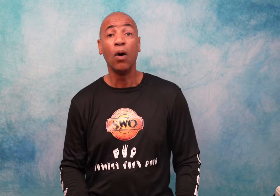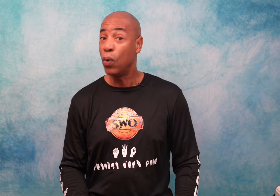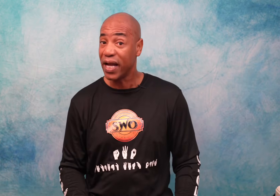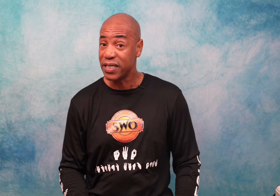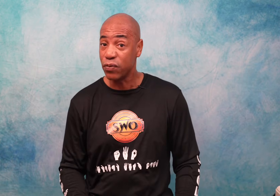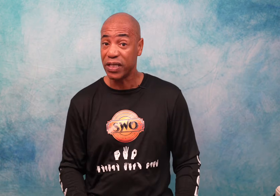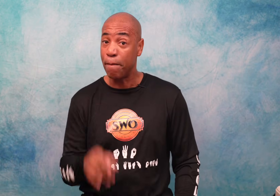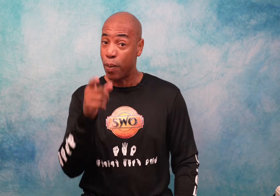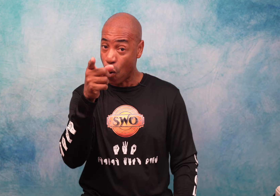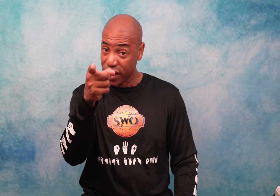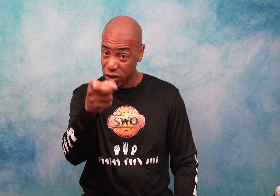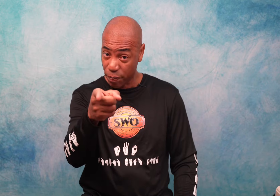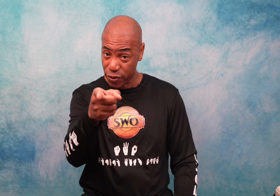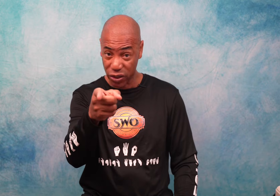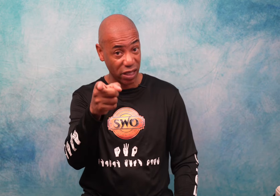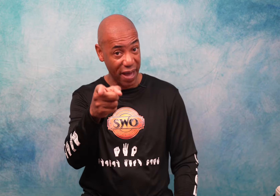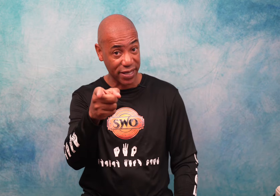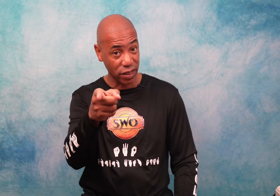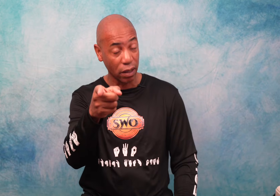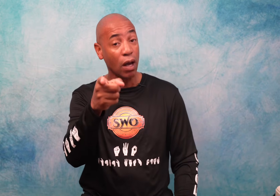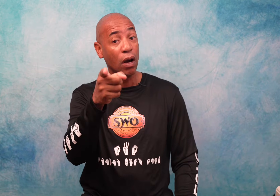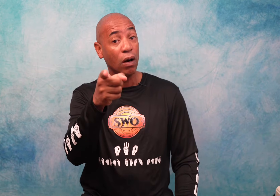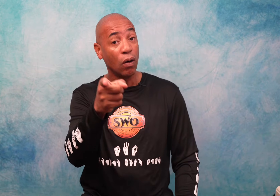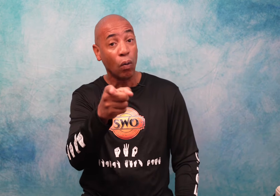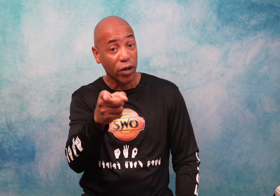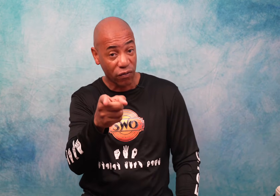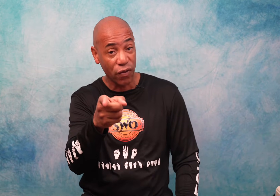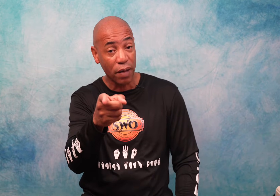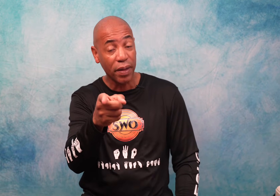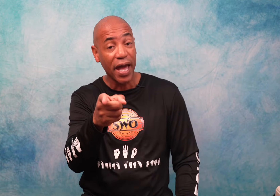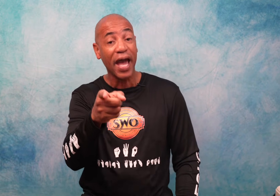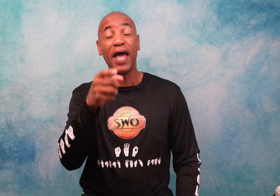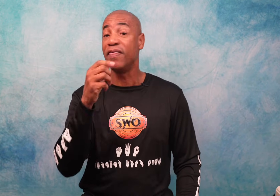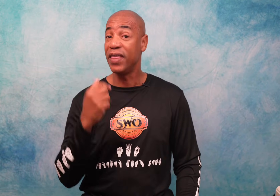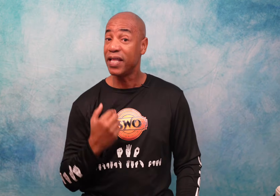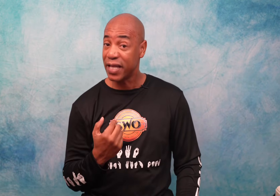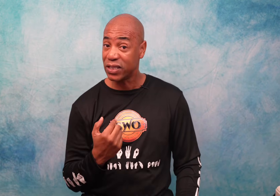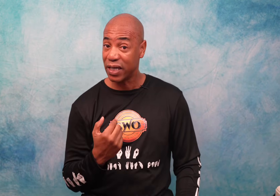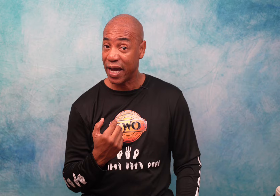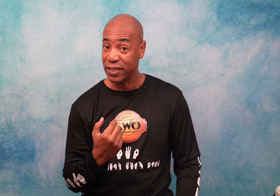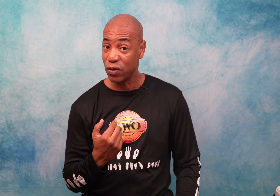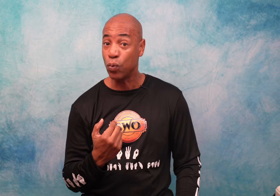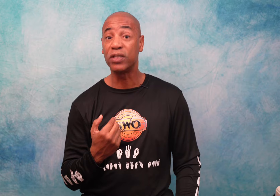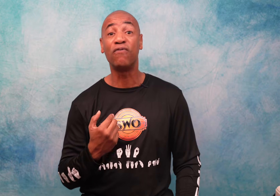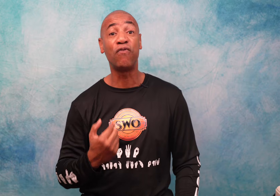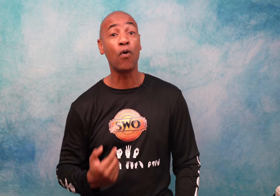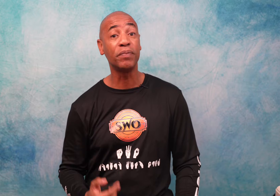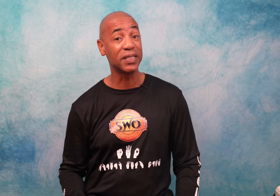what I did was I pointed to the person that I'm asking, where are you from? And then the next thing I did was form the